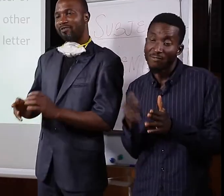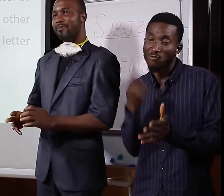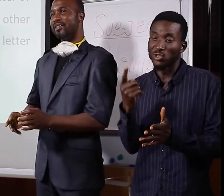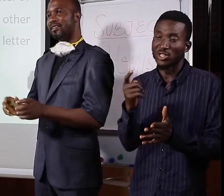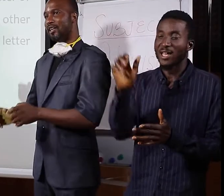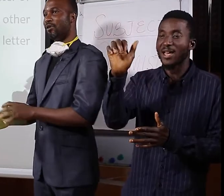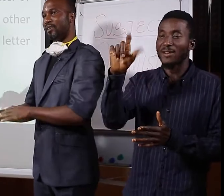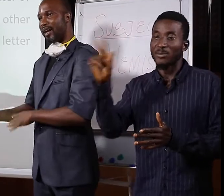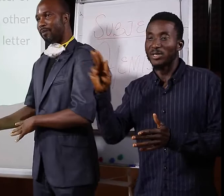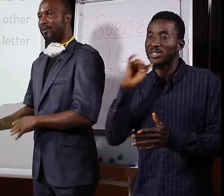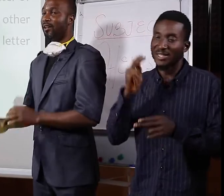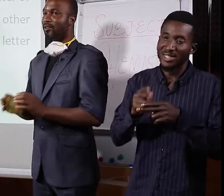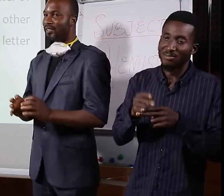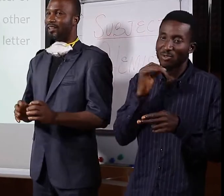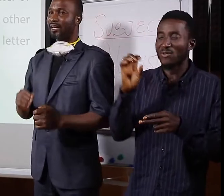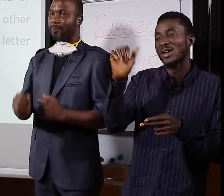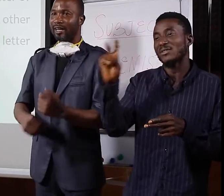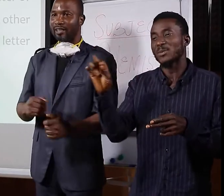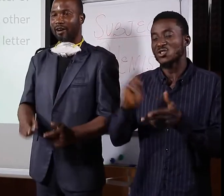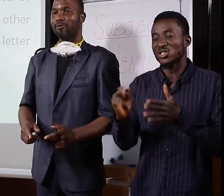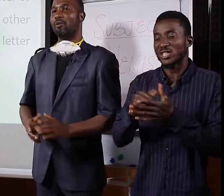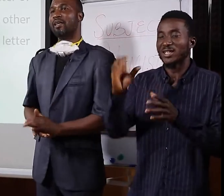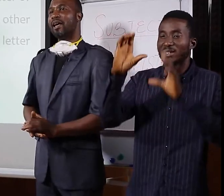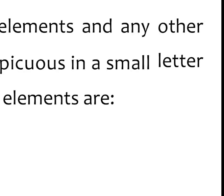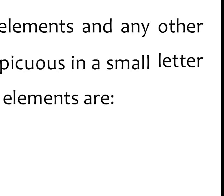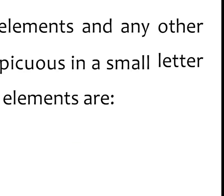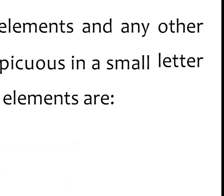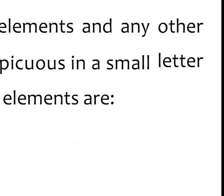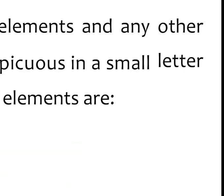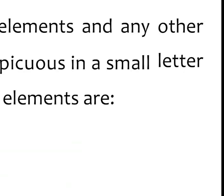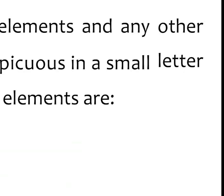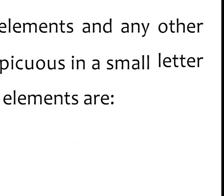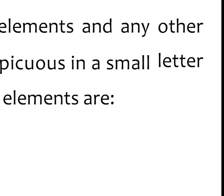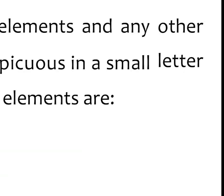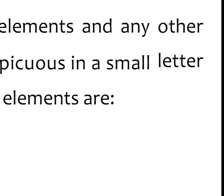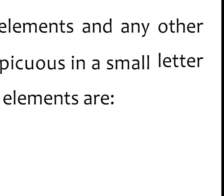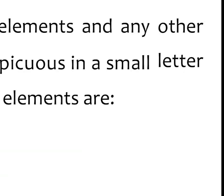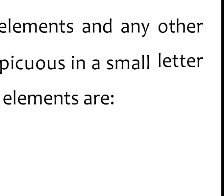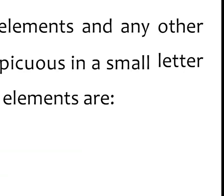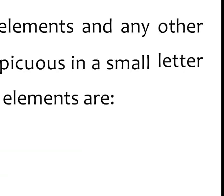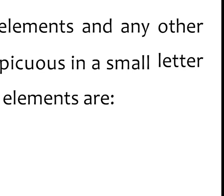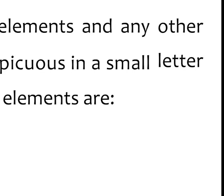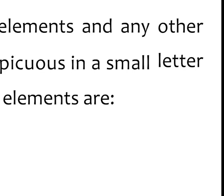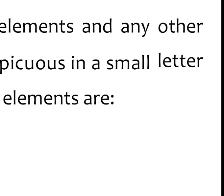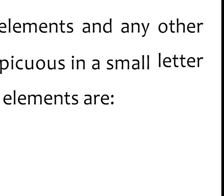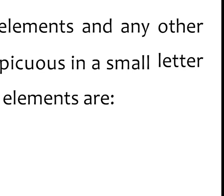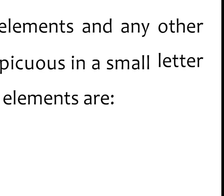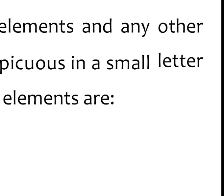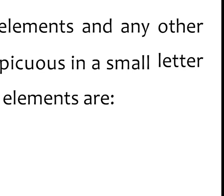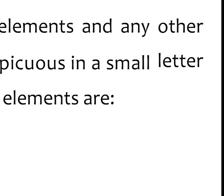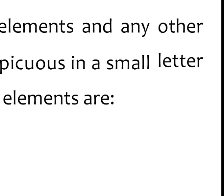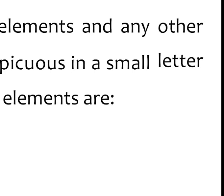first alphabet in the name of the element, written in capital letter form, and any other alphabet that is conspicuous, meaning